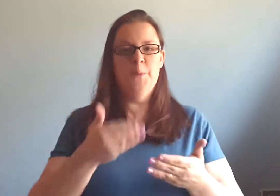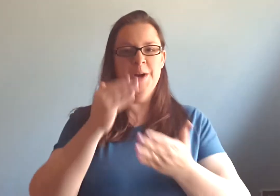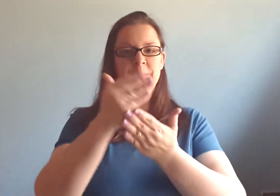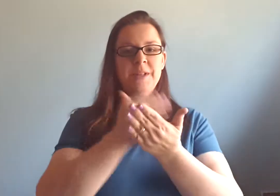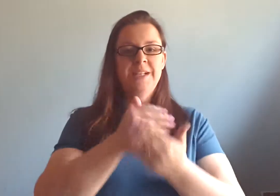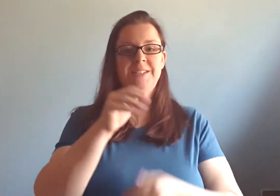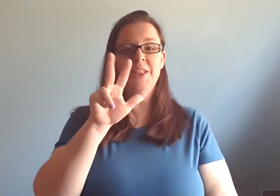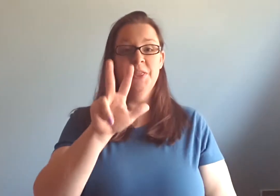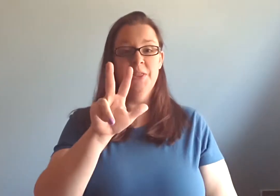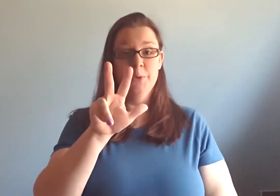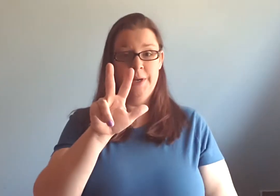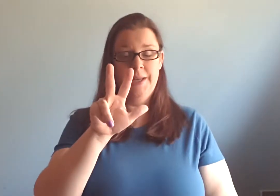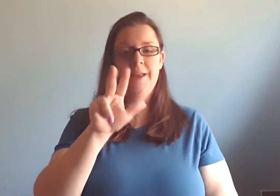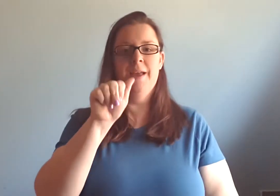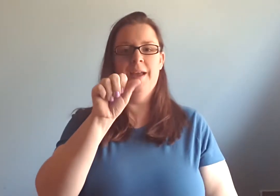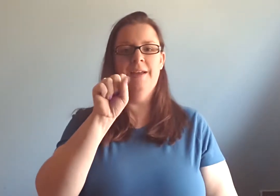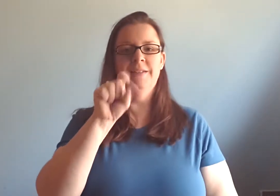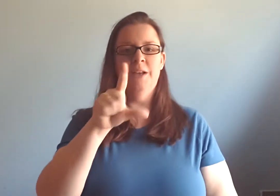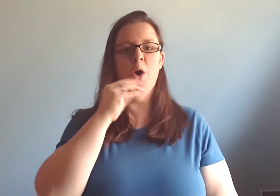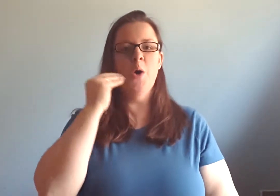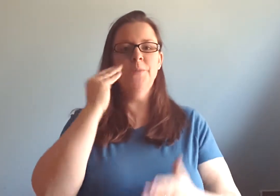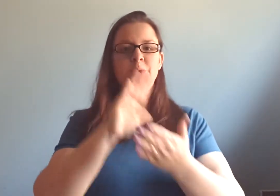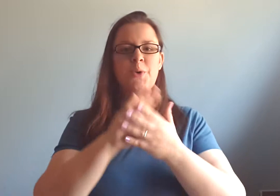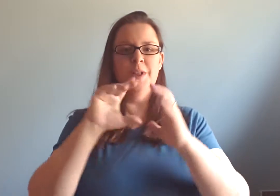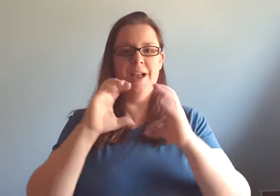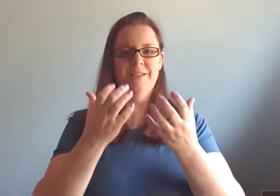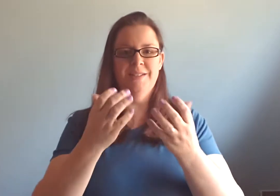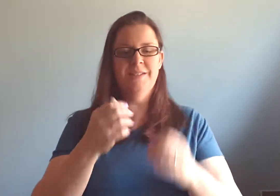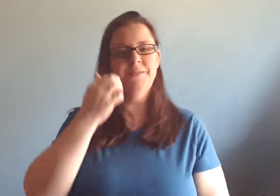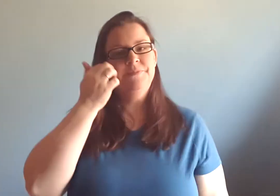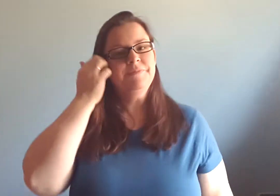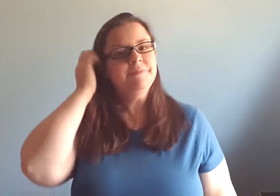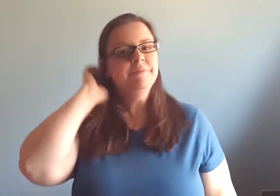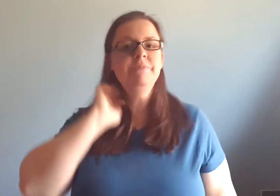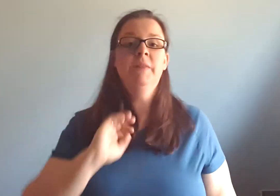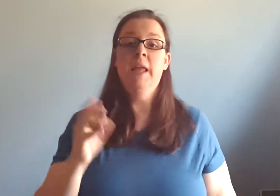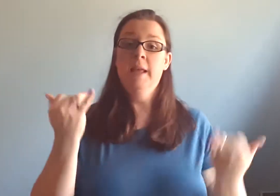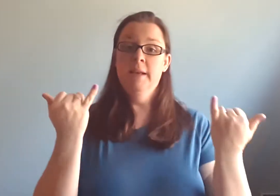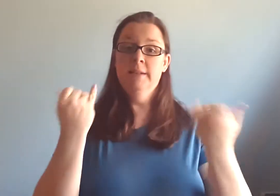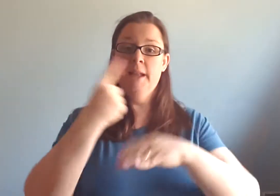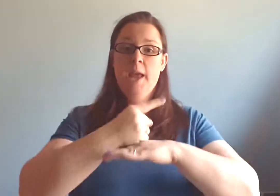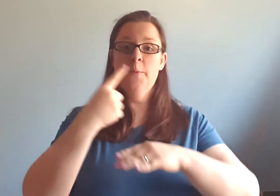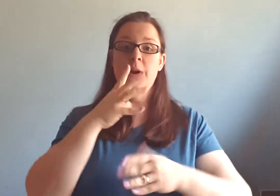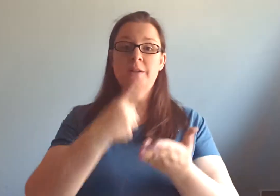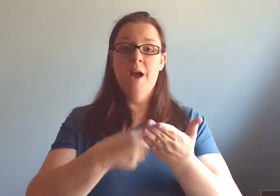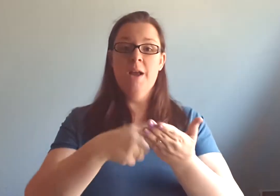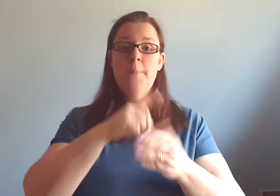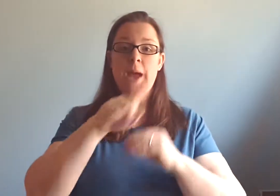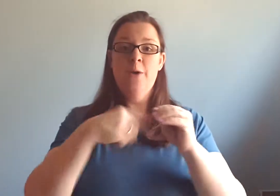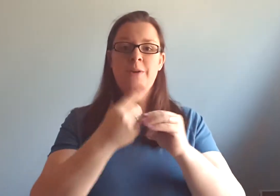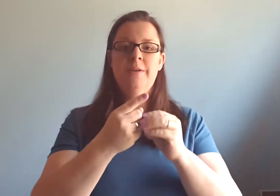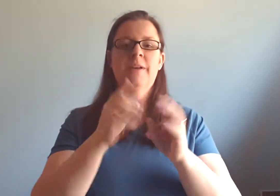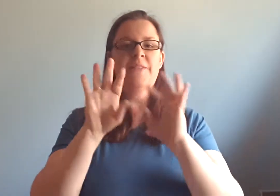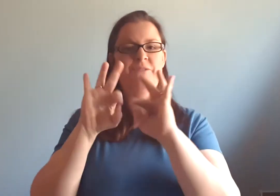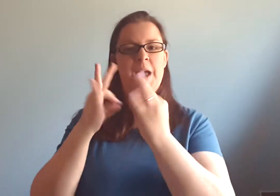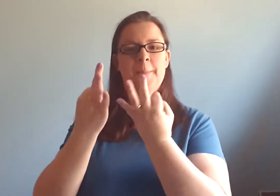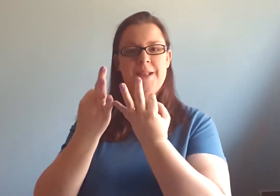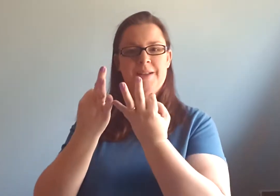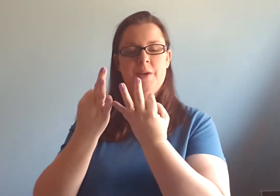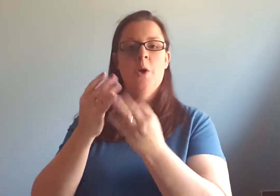Welcome to Lesson 3, ASL Homeschool class. Today we're going to talk about family